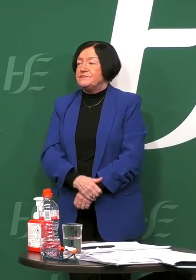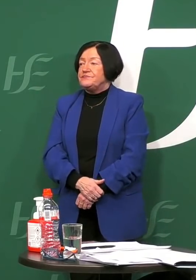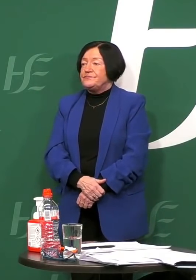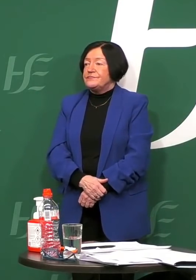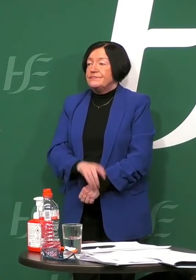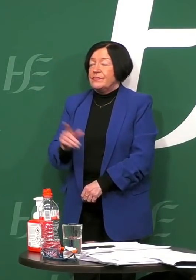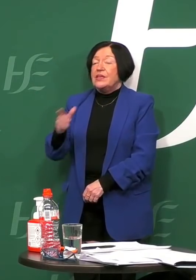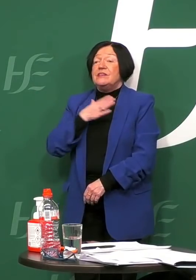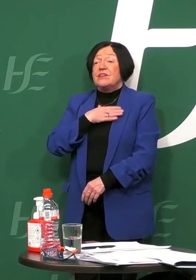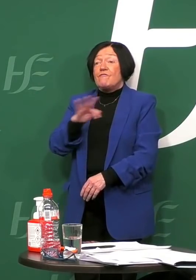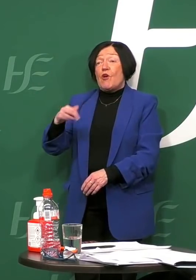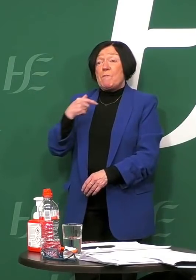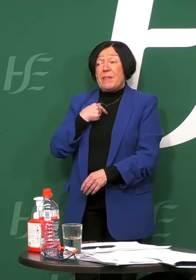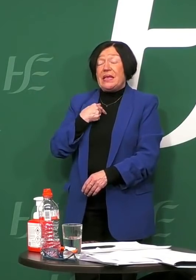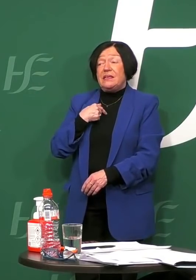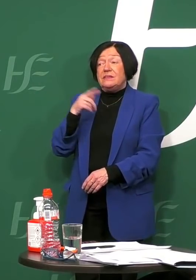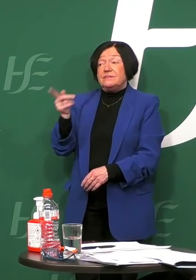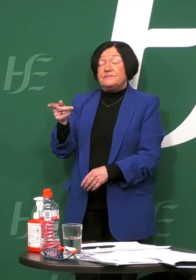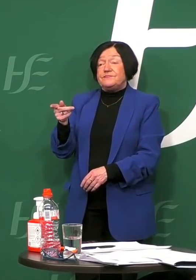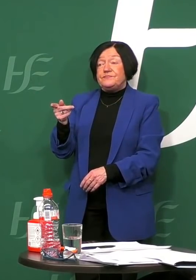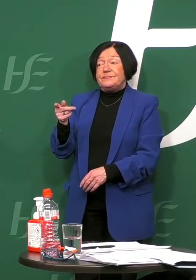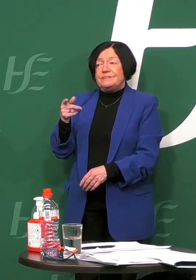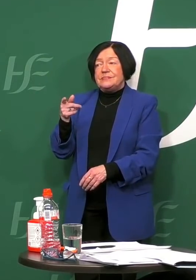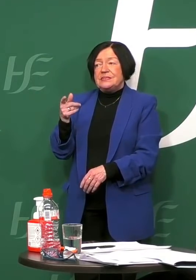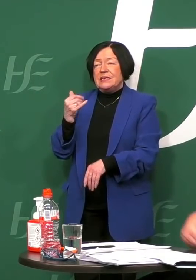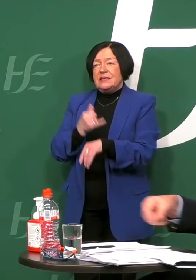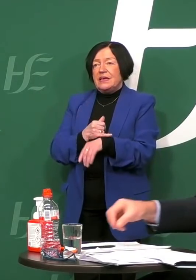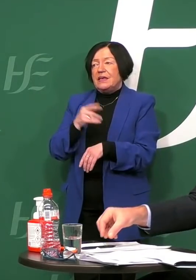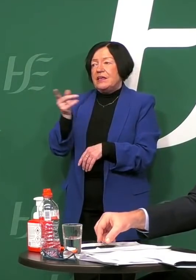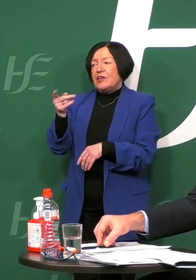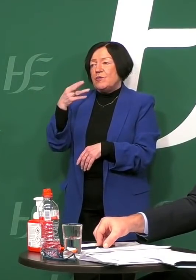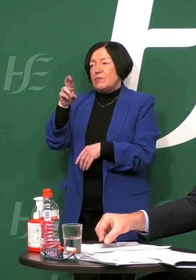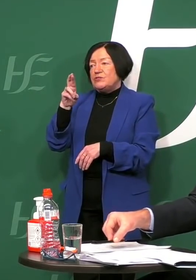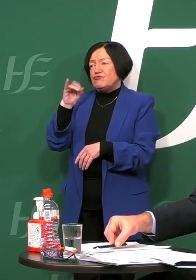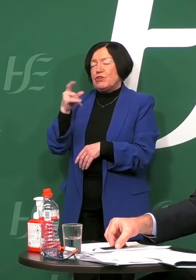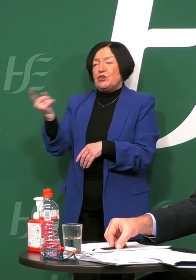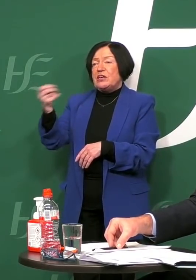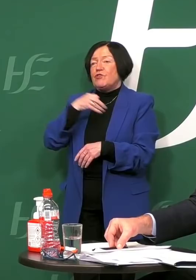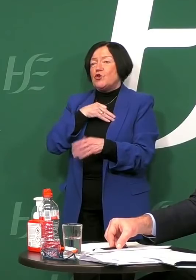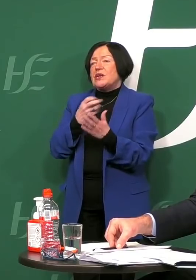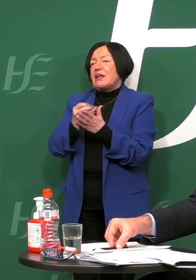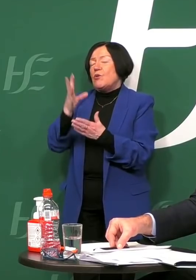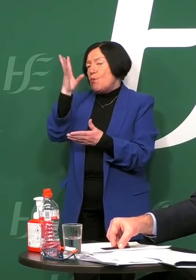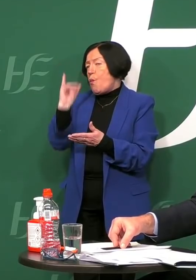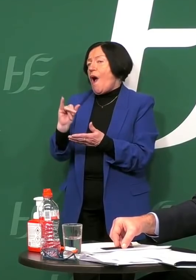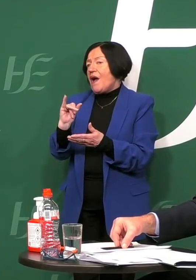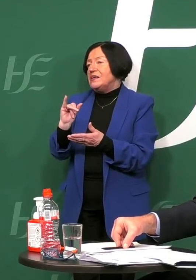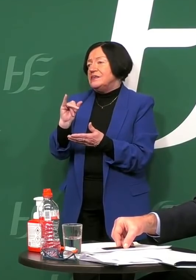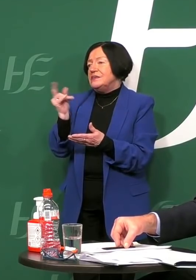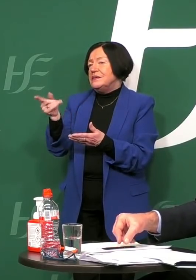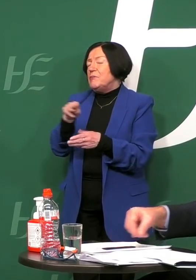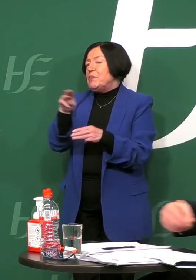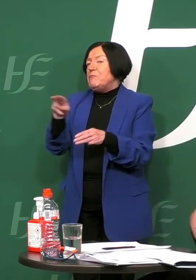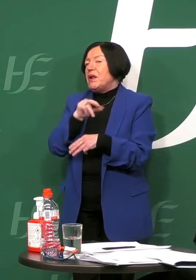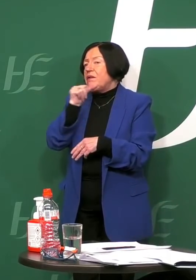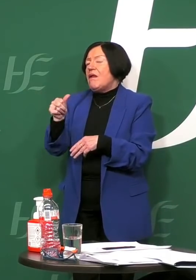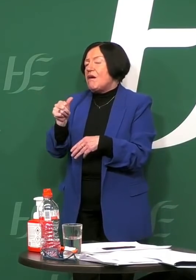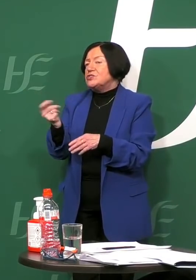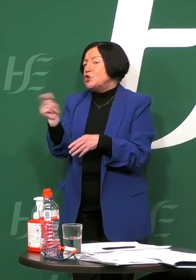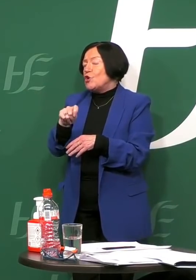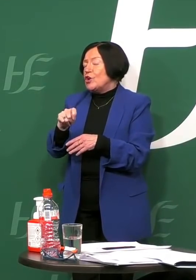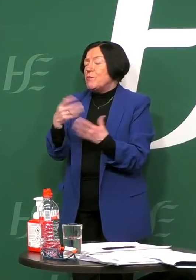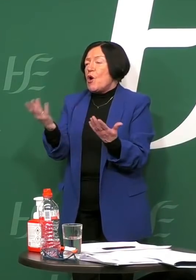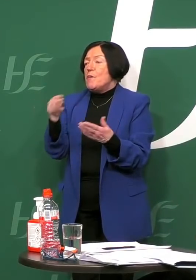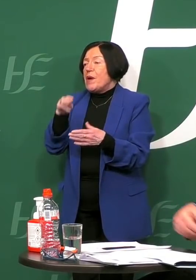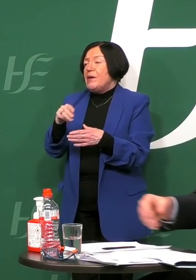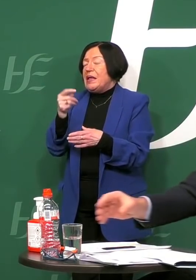Sorry, just finally from me, yeah, Mr. Reid gave a very good explanation of why there might be people not turning up, or there